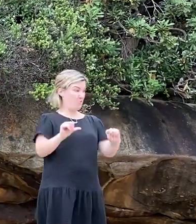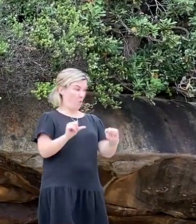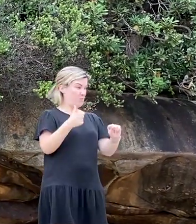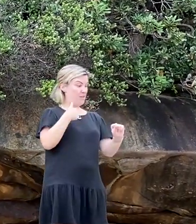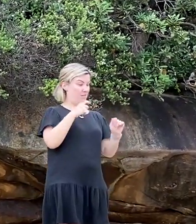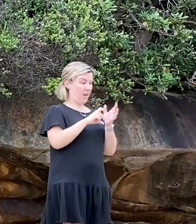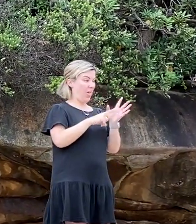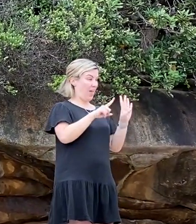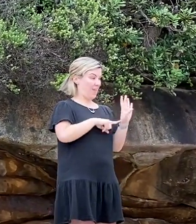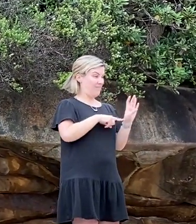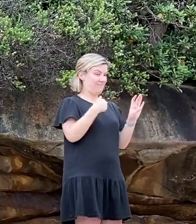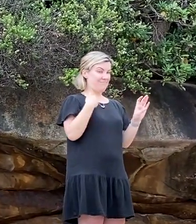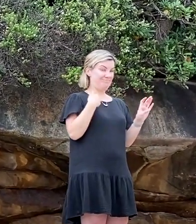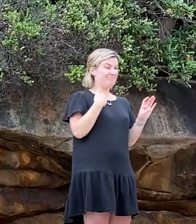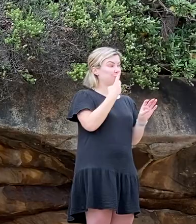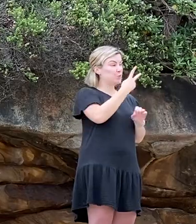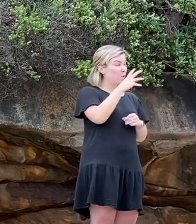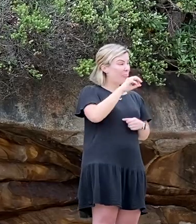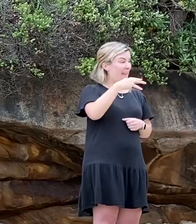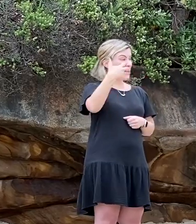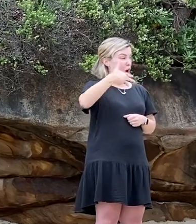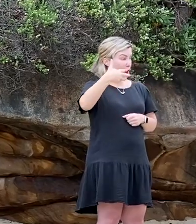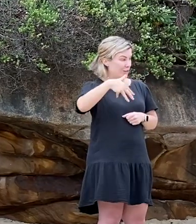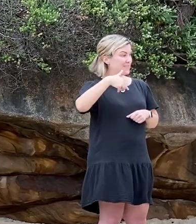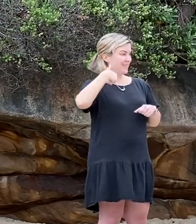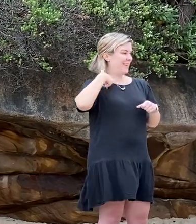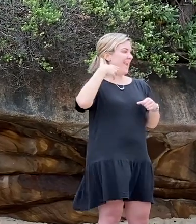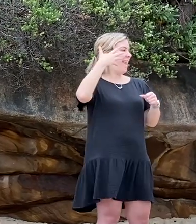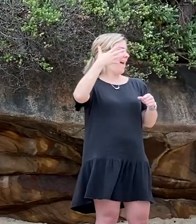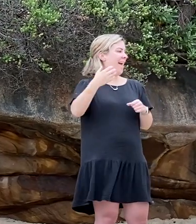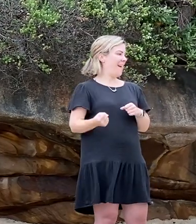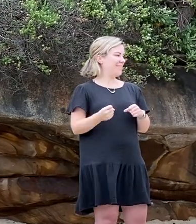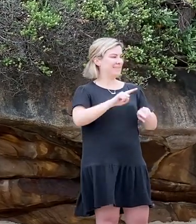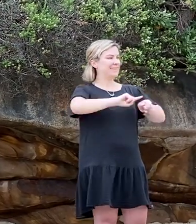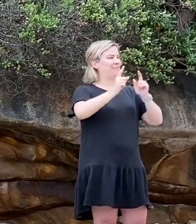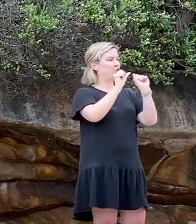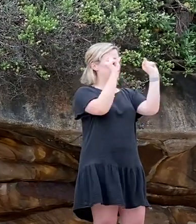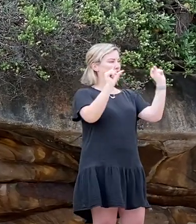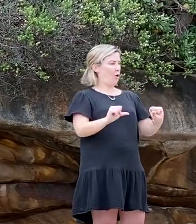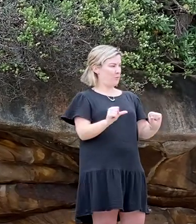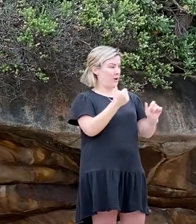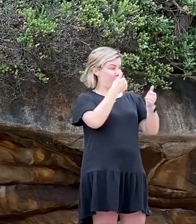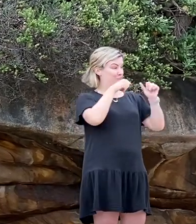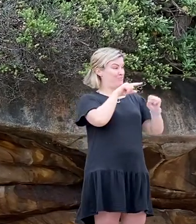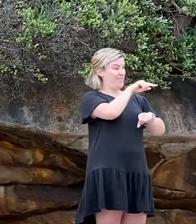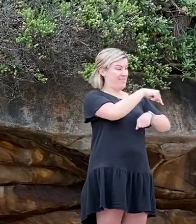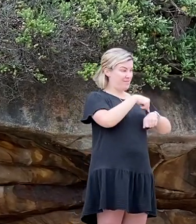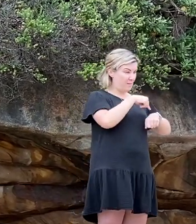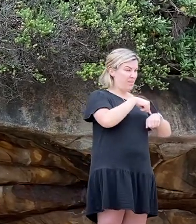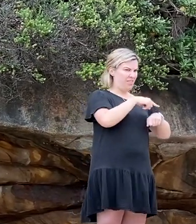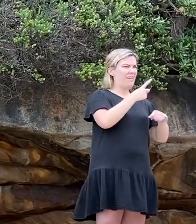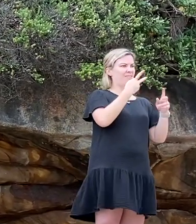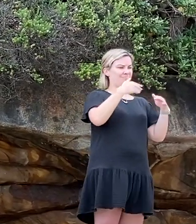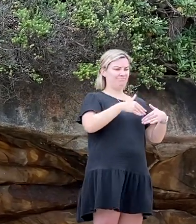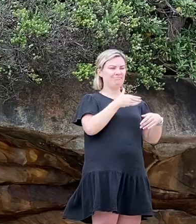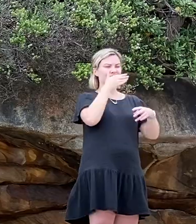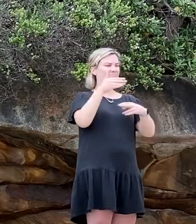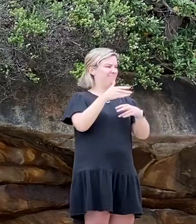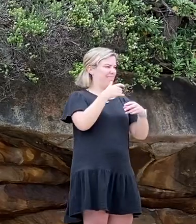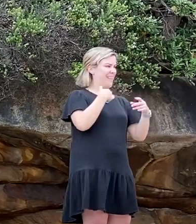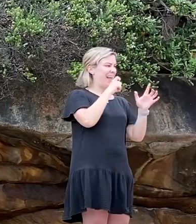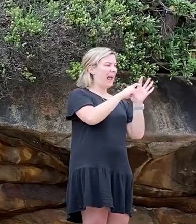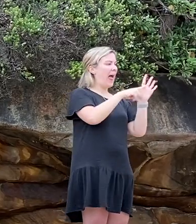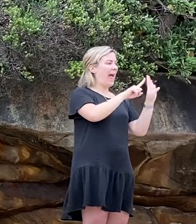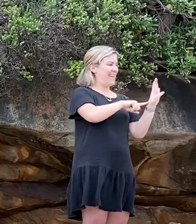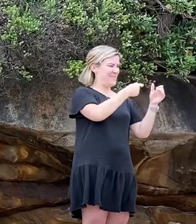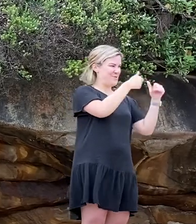one I had in 2019 here, which was a pregnant mother with a baby, and in 2018 I had another one which was 3 little